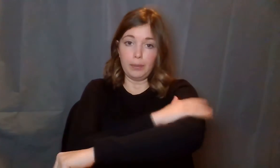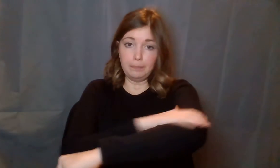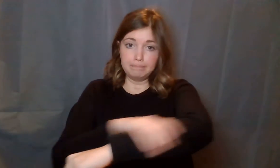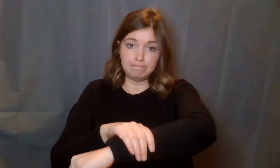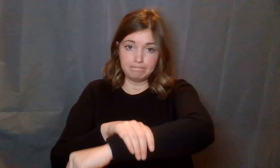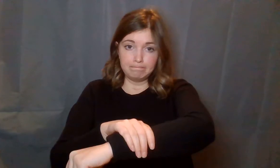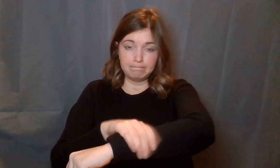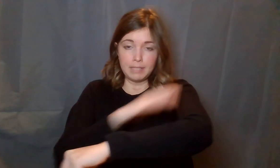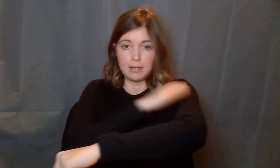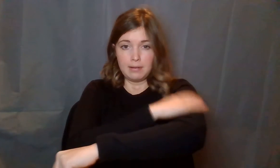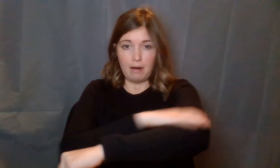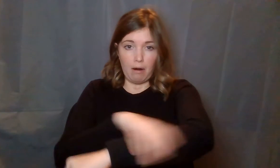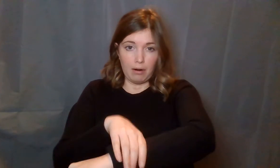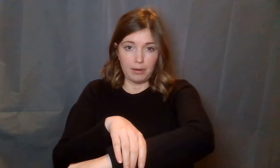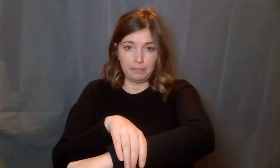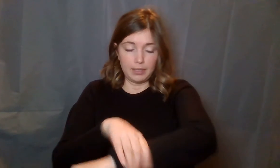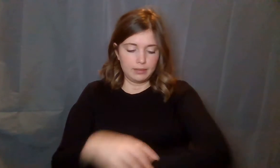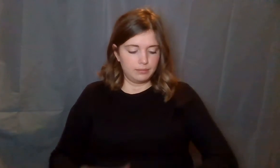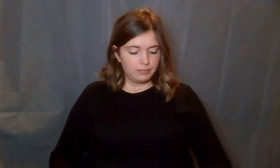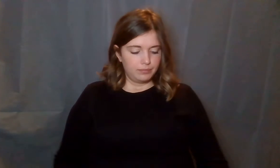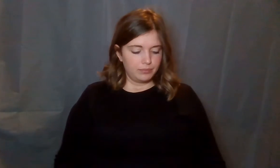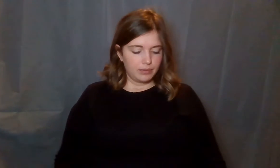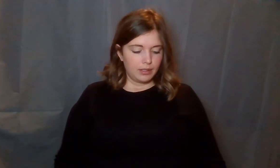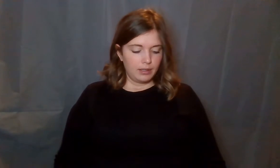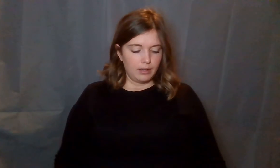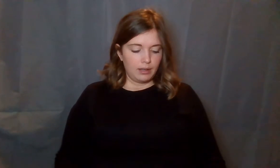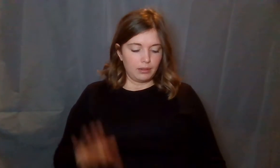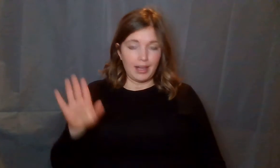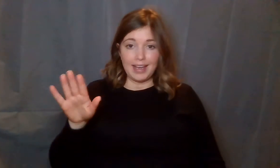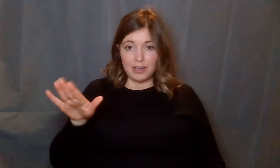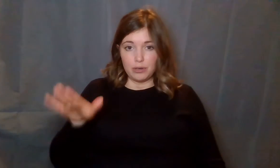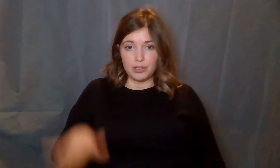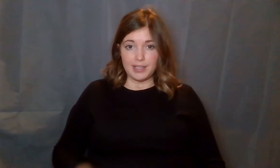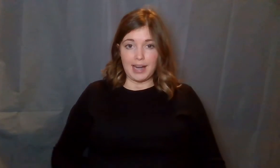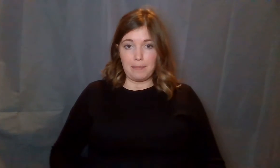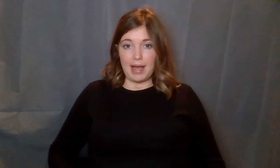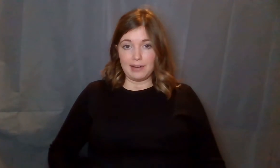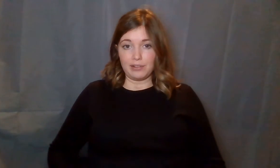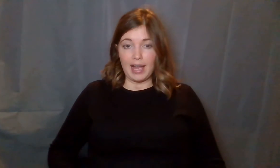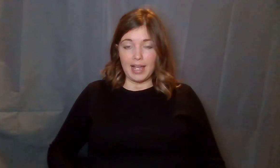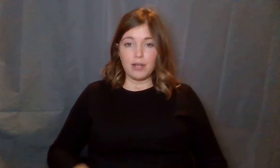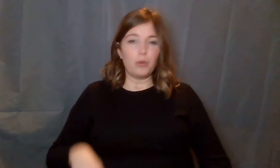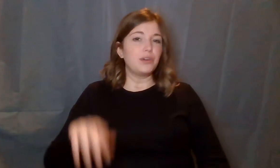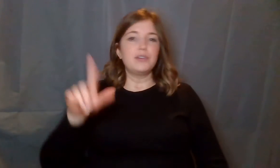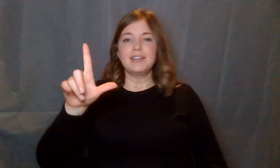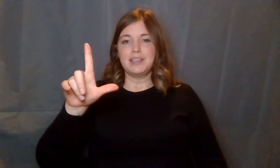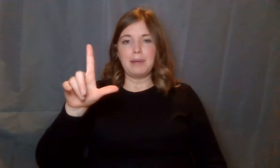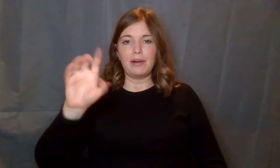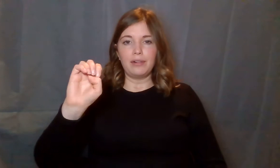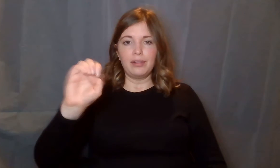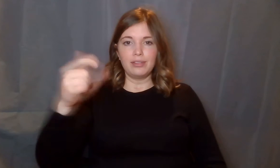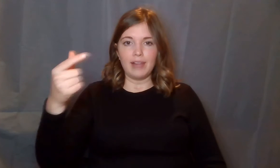arm. Arm. Leg, you just kind of pat your leg, or you can spell